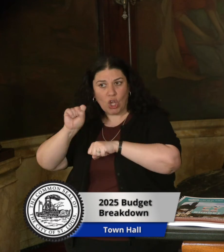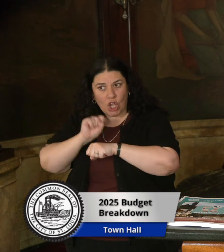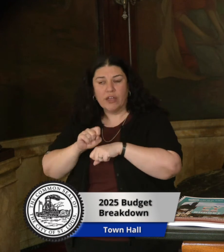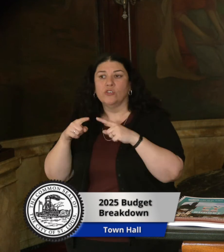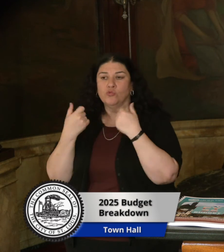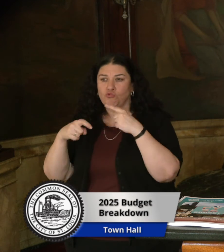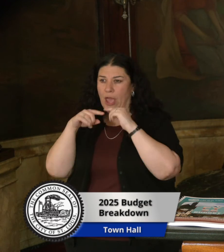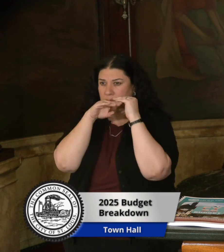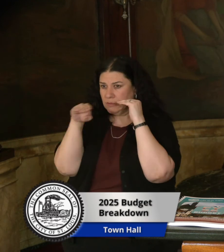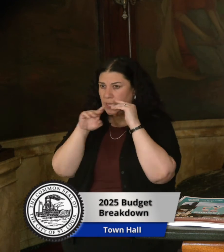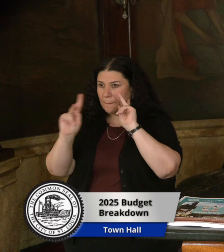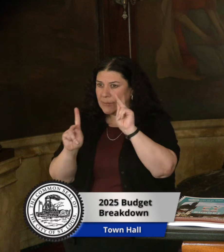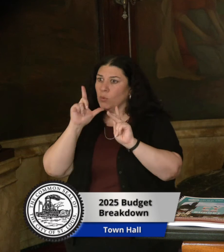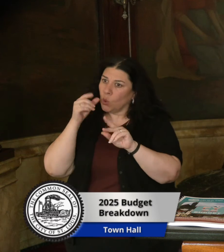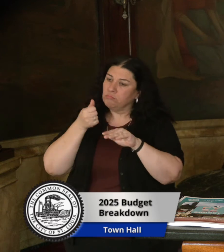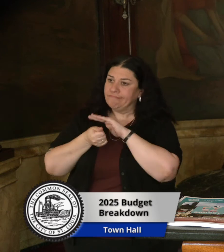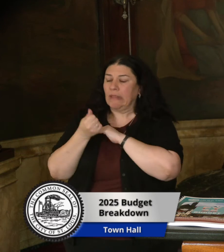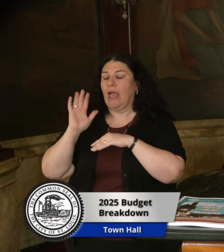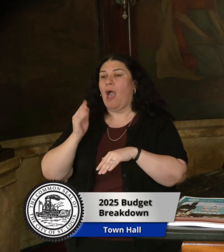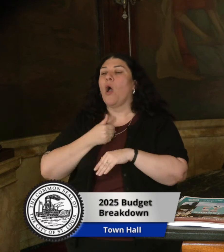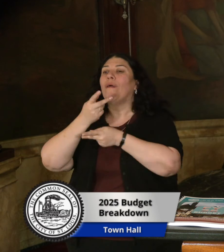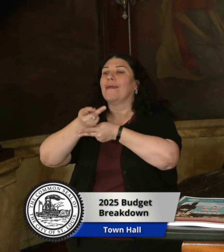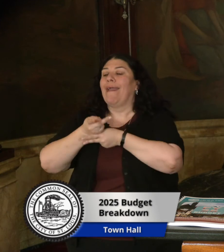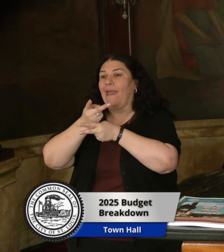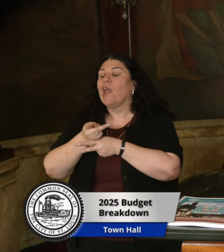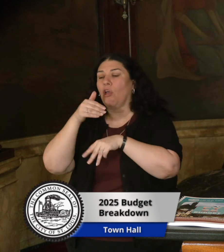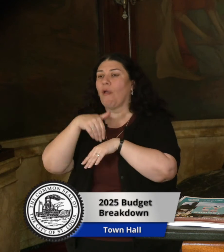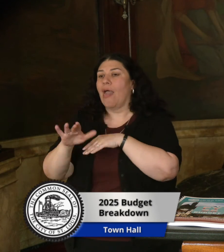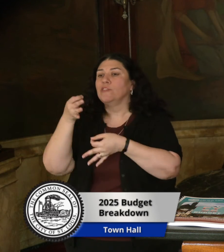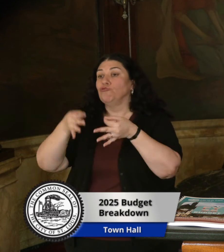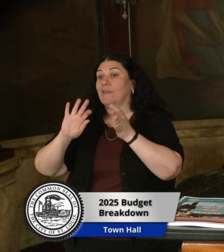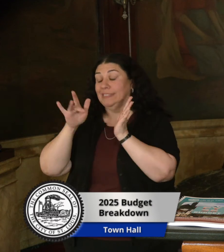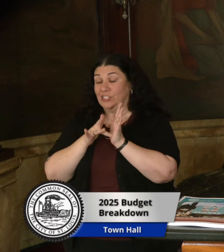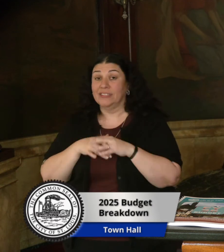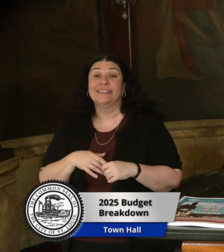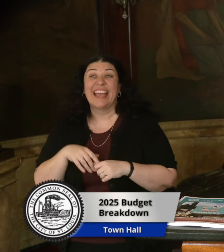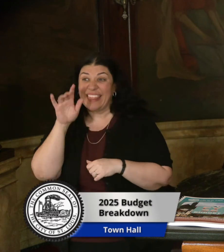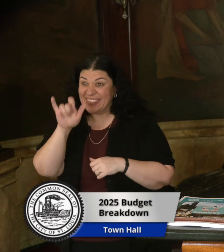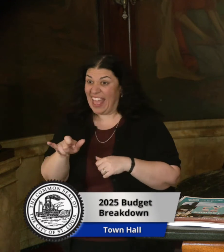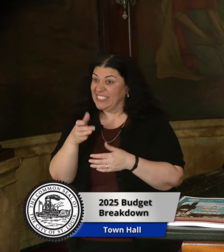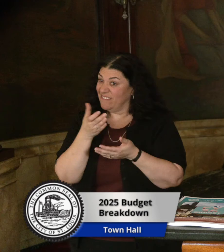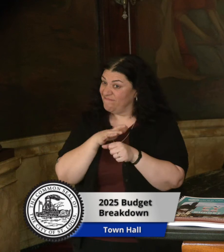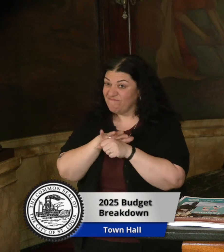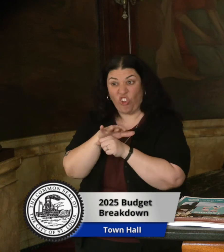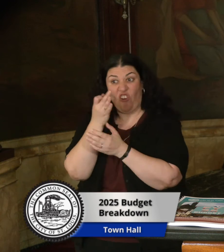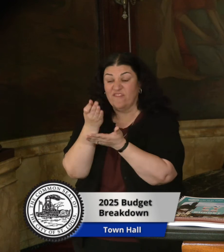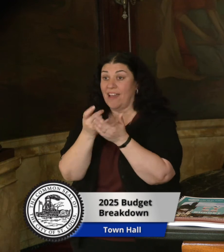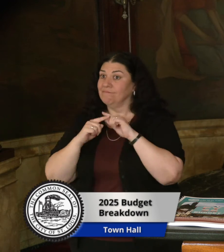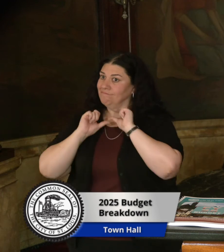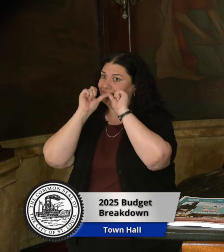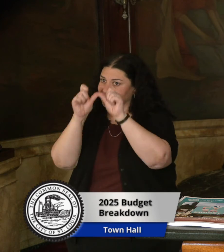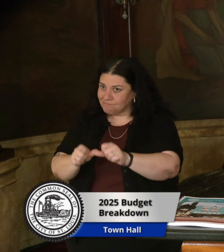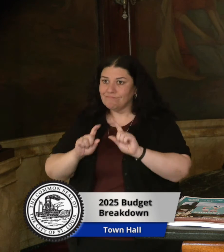of people in our care at the Justice Center. And we have fully funded this so they can continue to